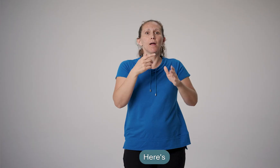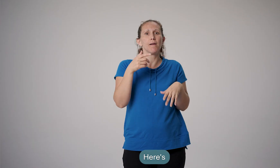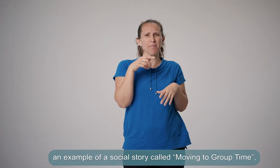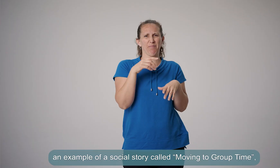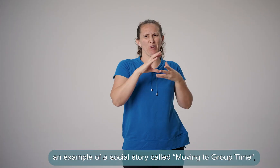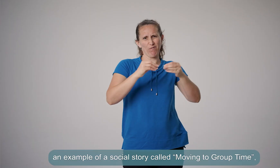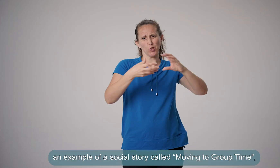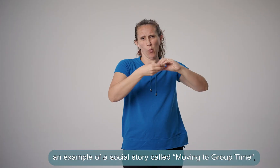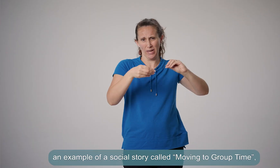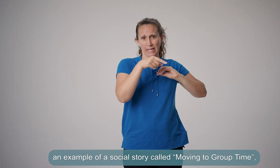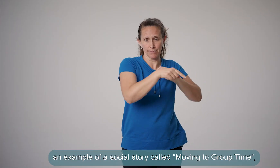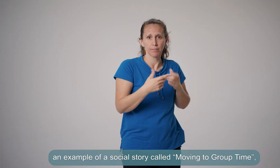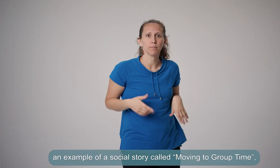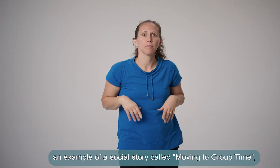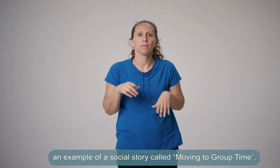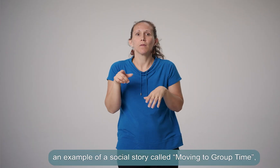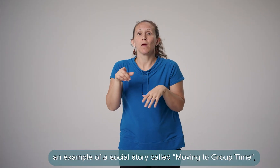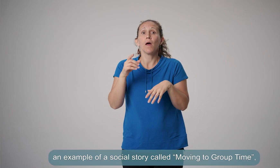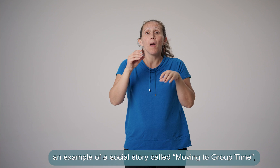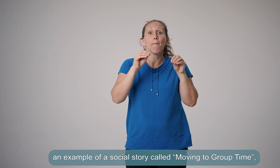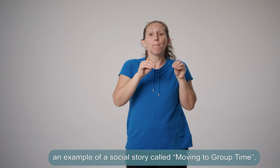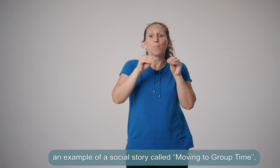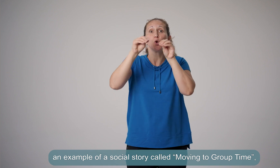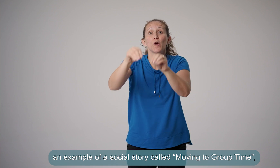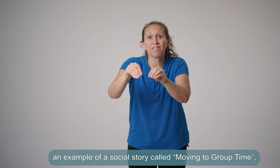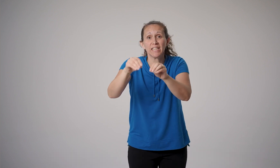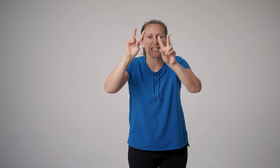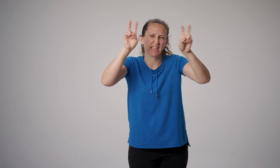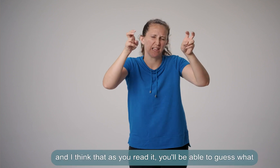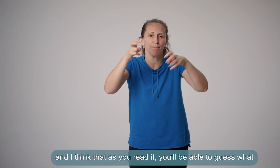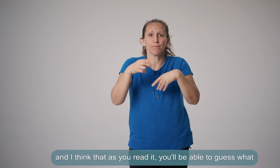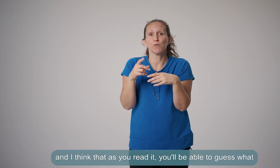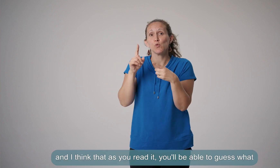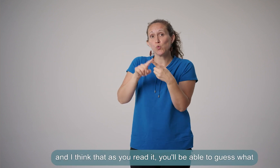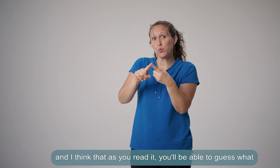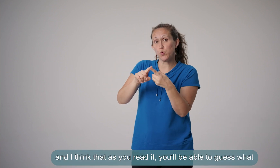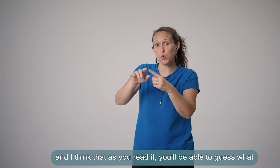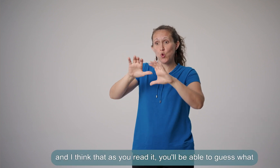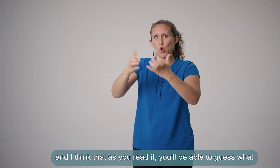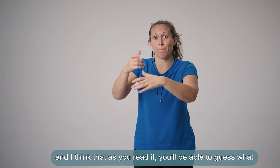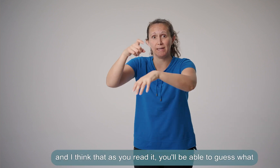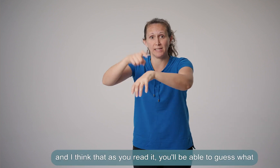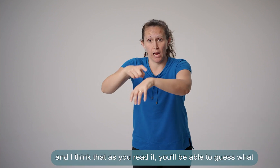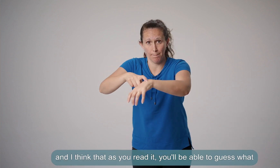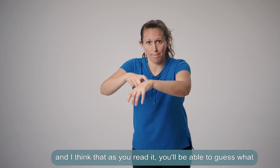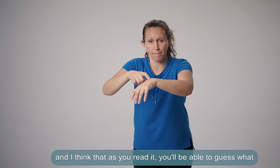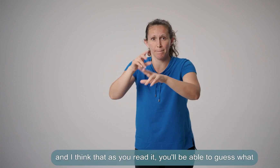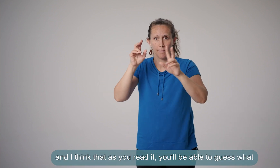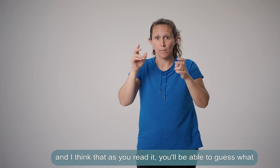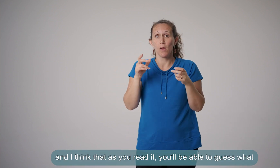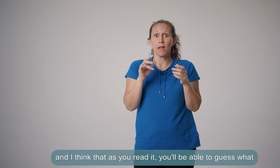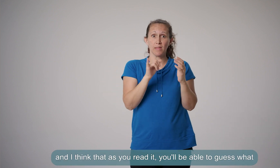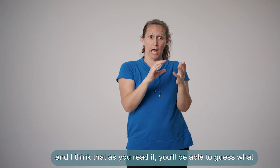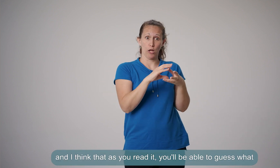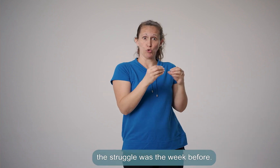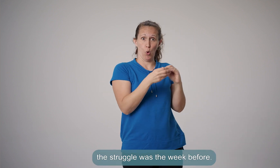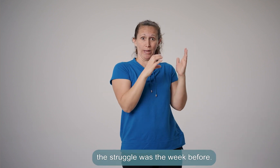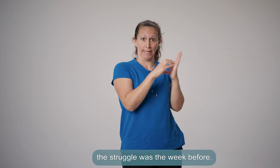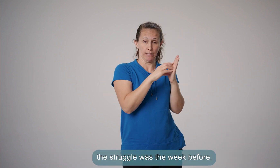Here's an example of a social story called Moving to Group Time, and I think that as you read it, you'll be able to guess what the struggle